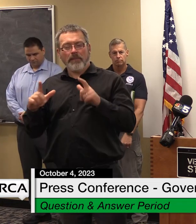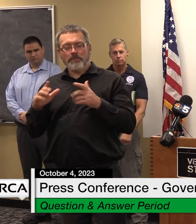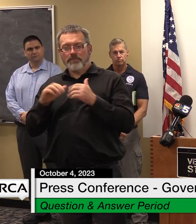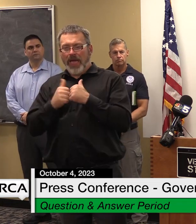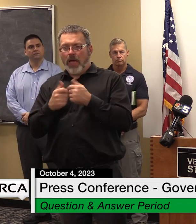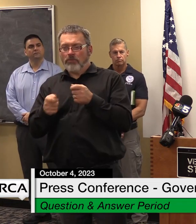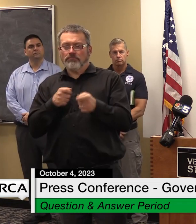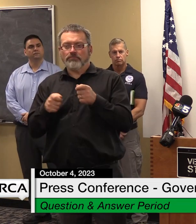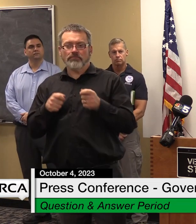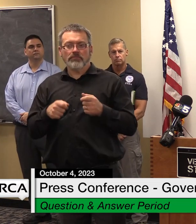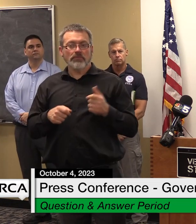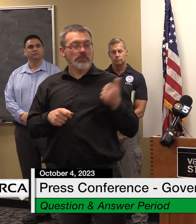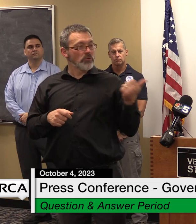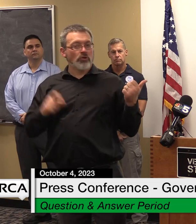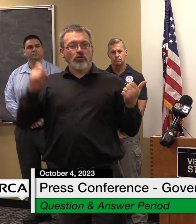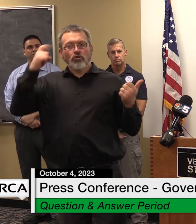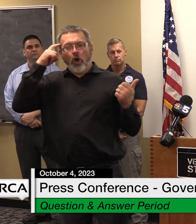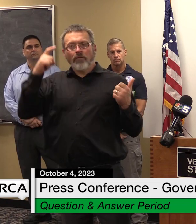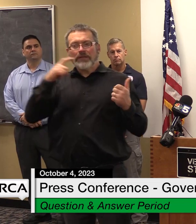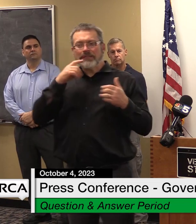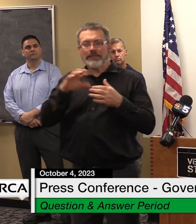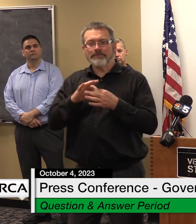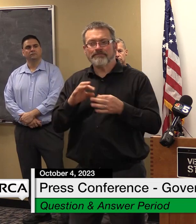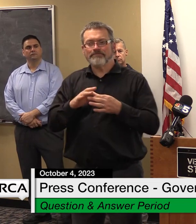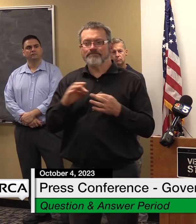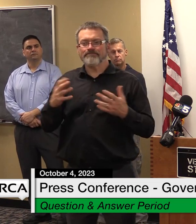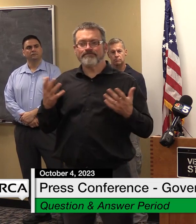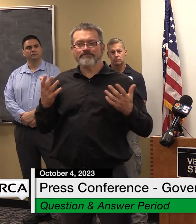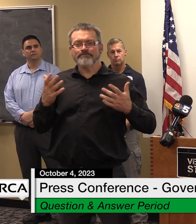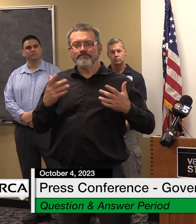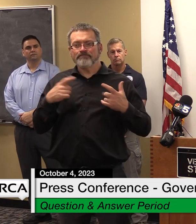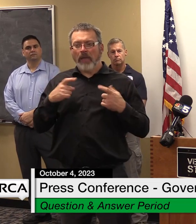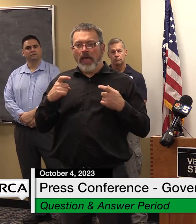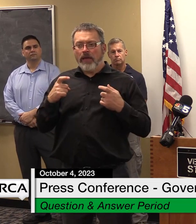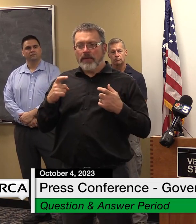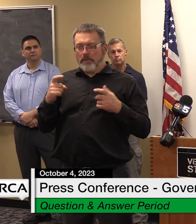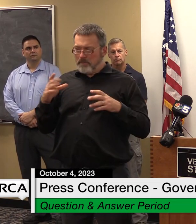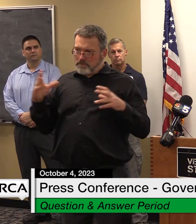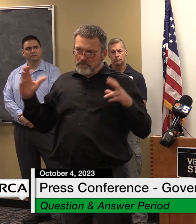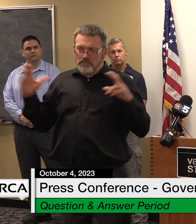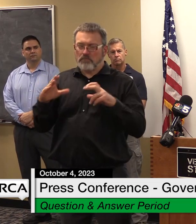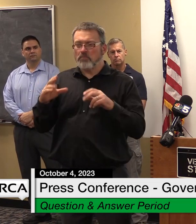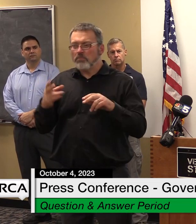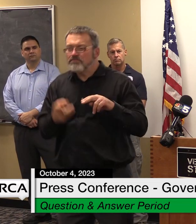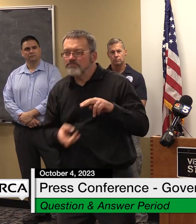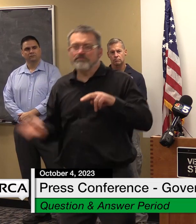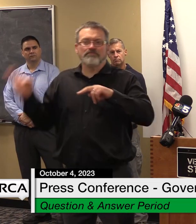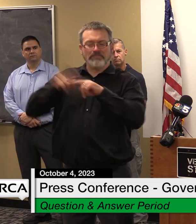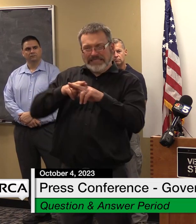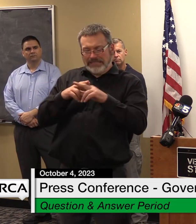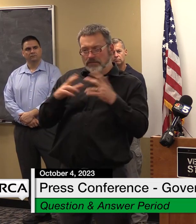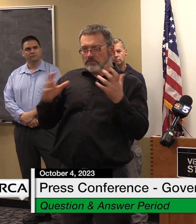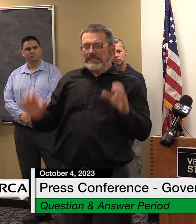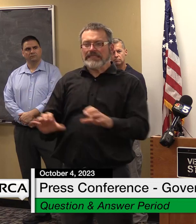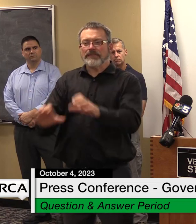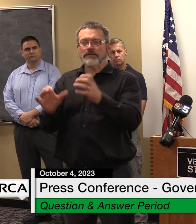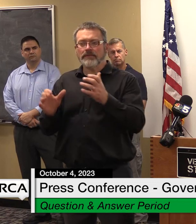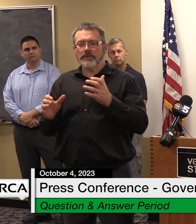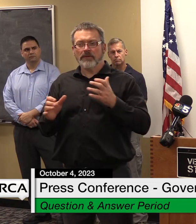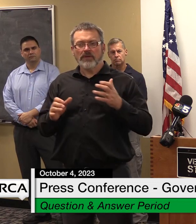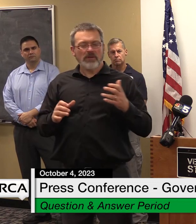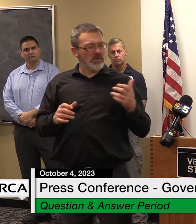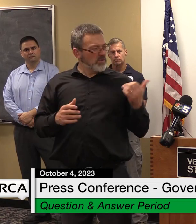You continue to say today, you know, we need to double down on what we have been doing. I guess, why do you believe that, right?